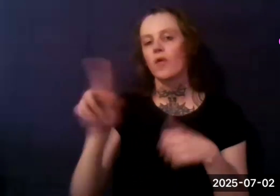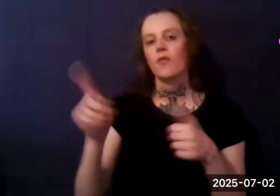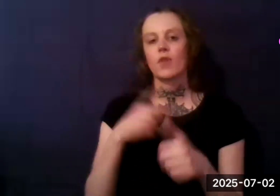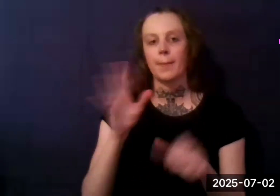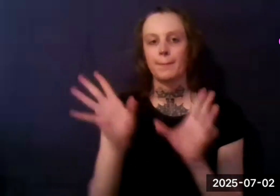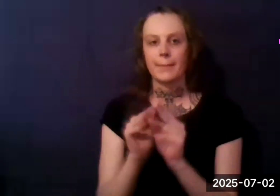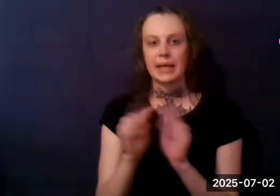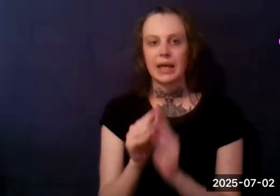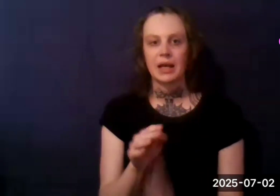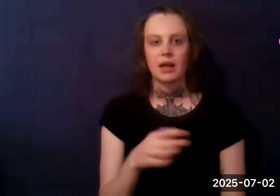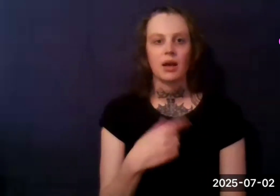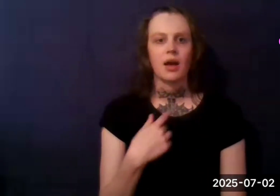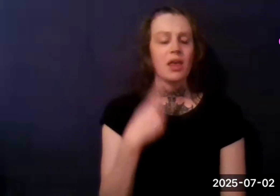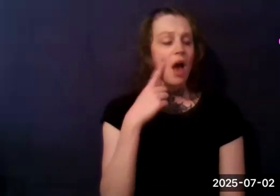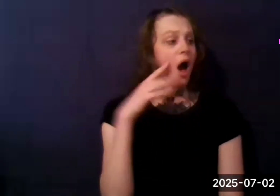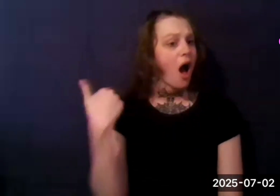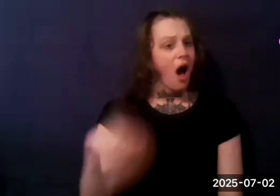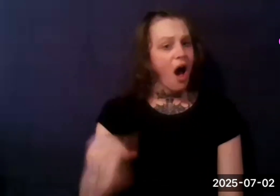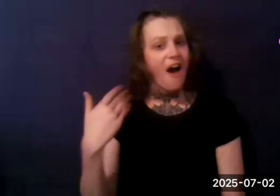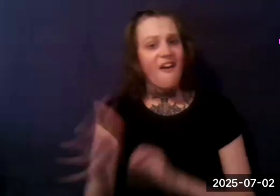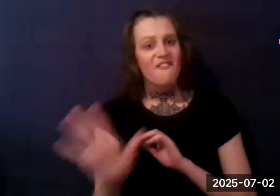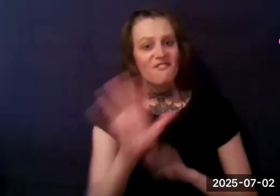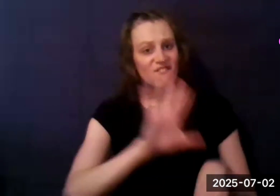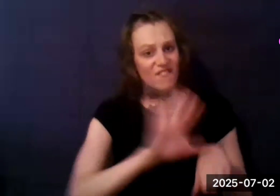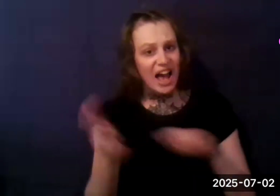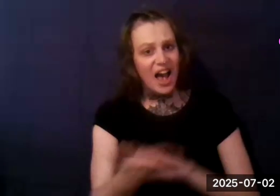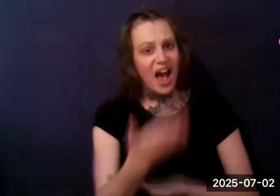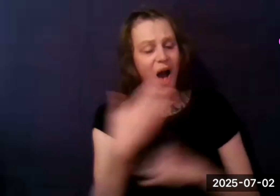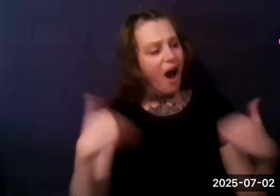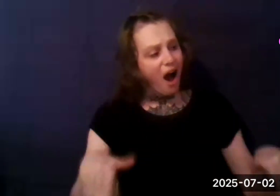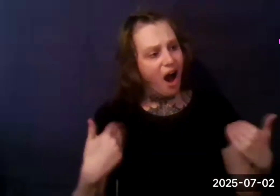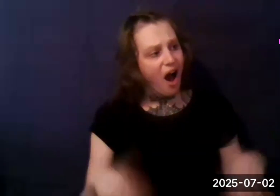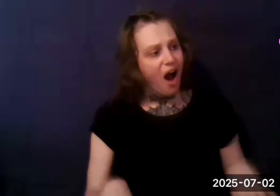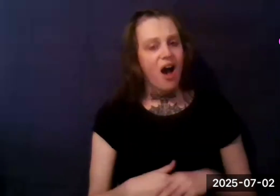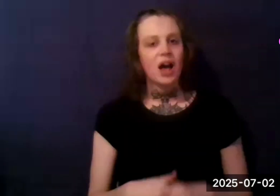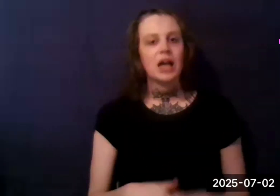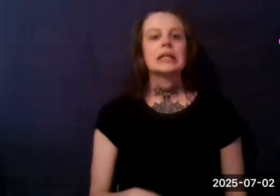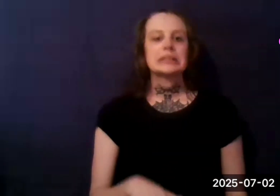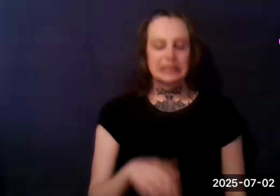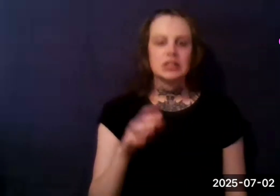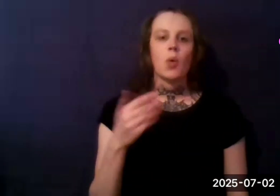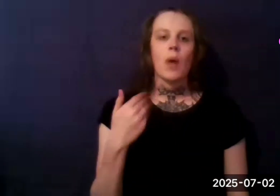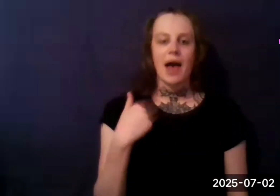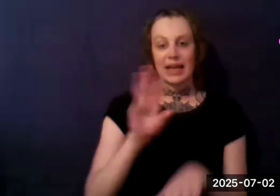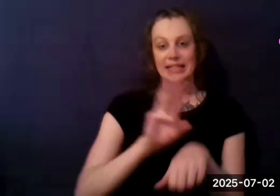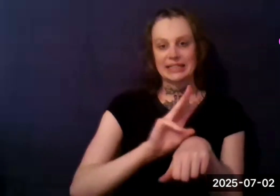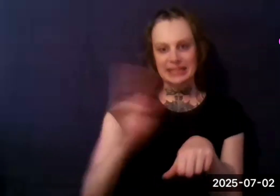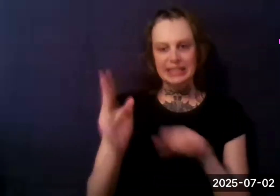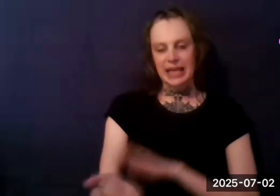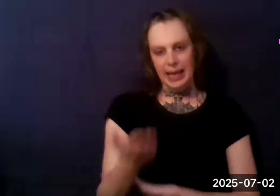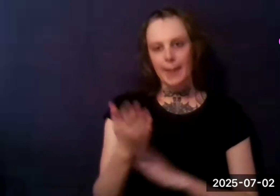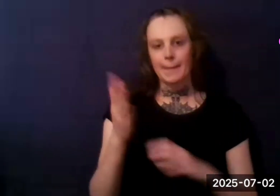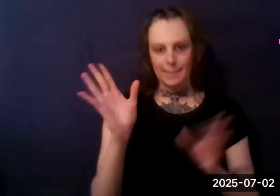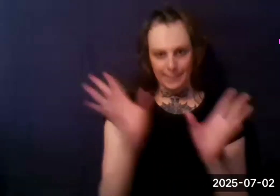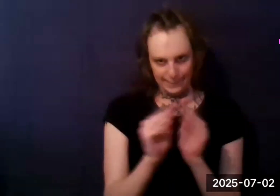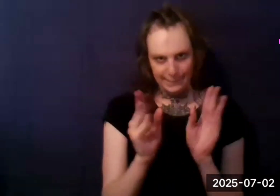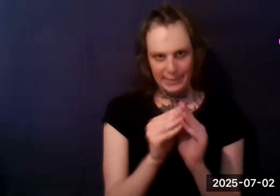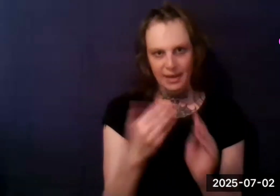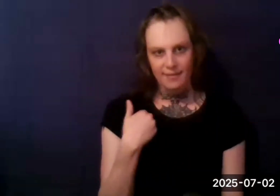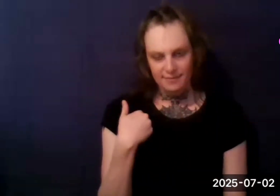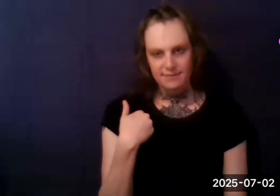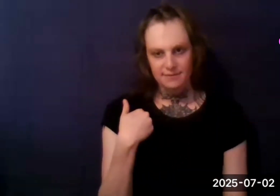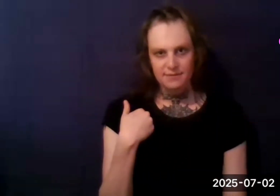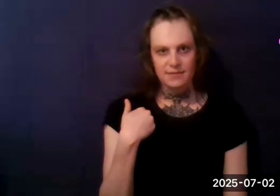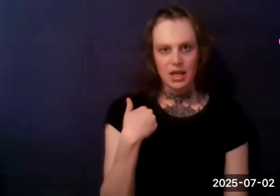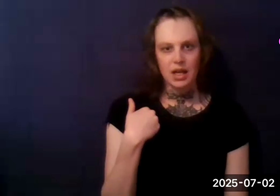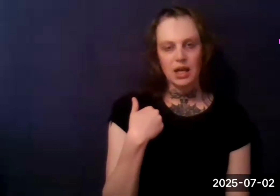And it's a 6 a.m. meeting we have in Long Island. And I walk in there with him. It's all these